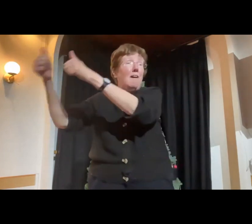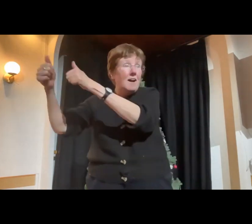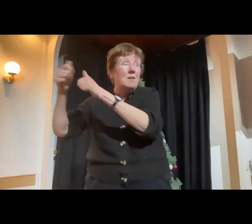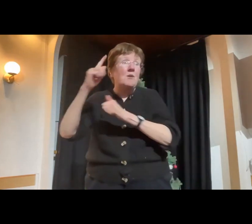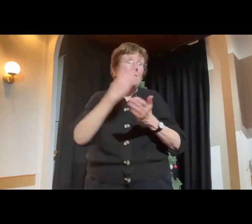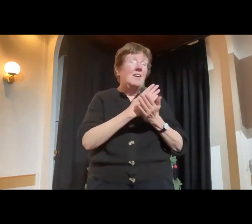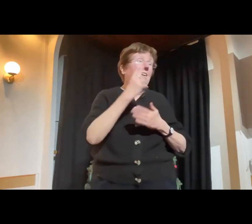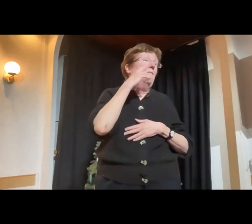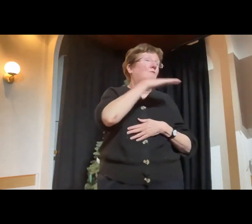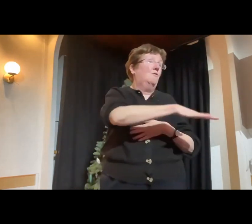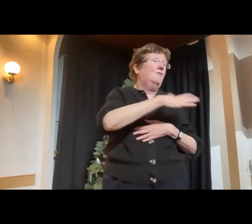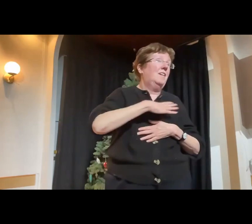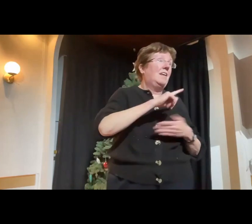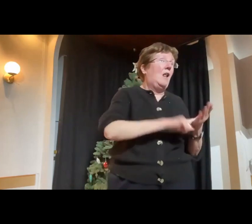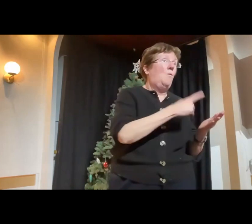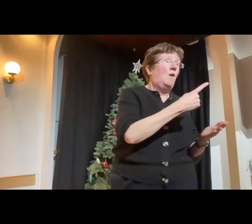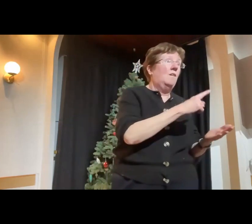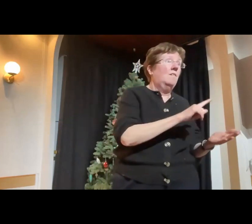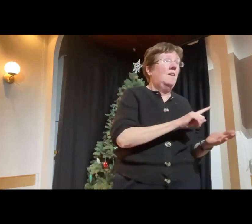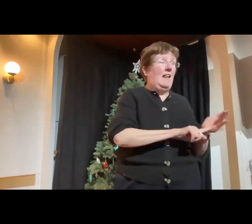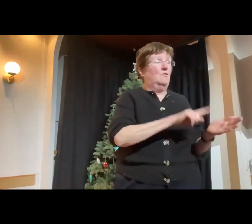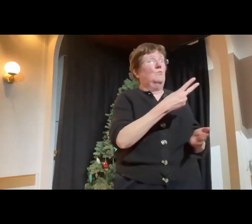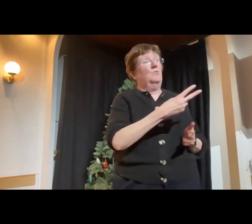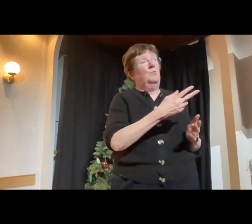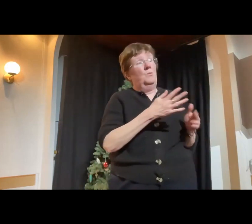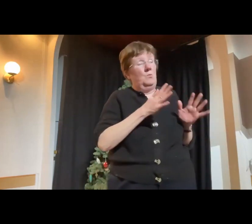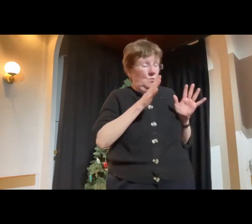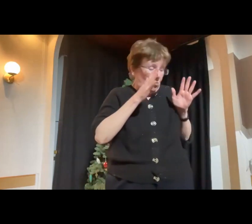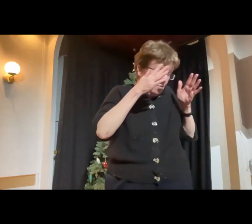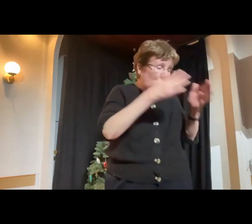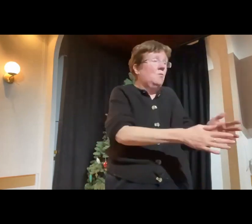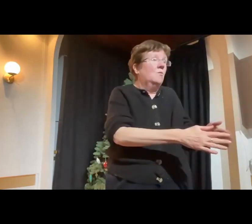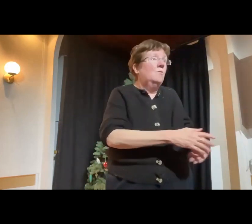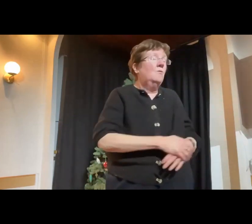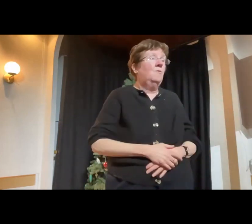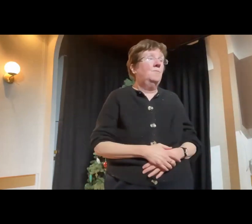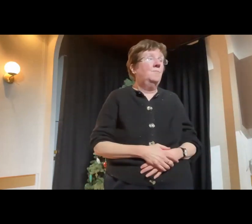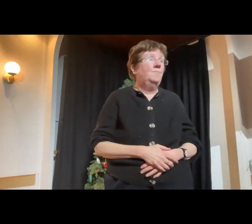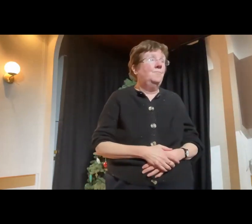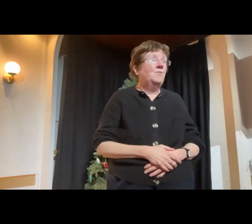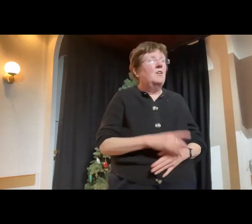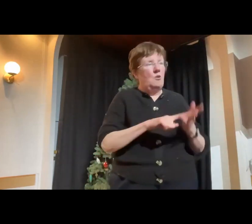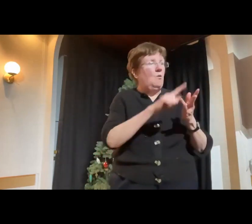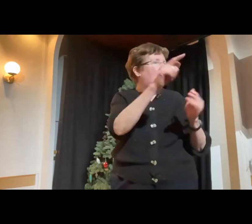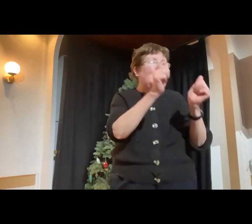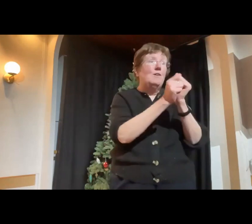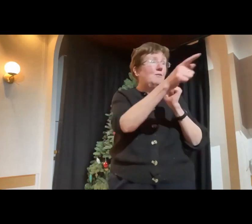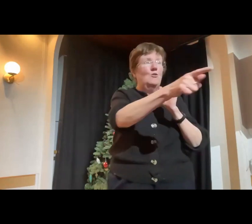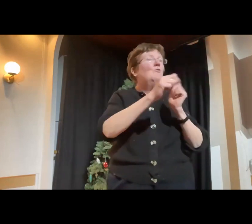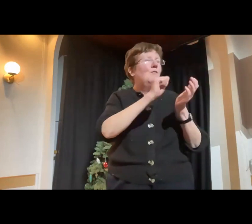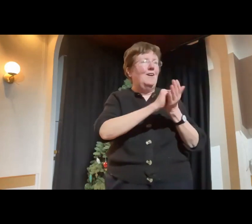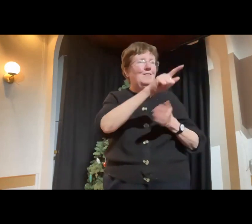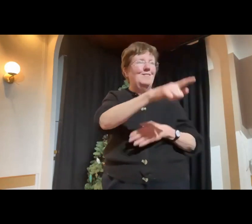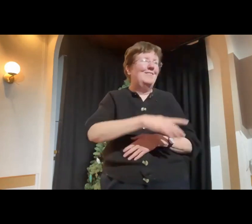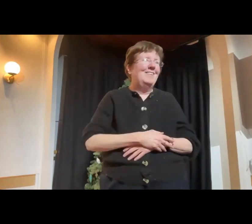children. You can't wait until it's available at L3. That's great, you have it in primary 5 for hearing pupils, but what about L1 and L2 BSL for deaf